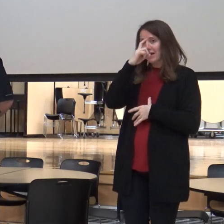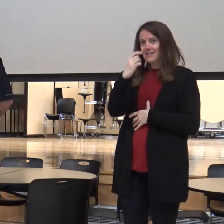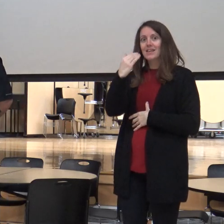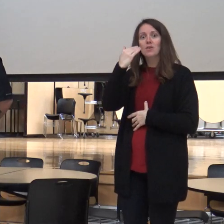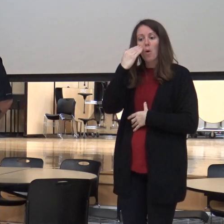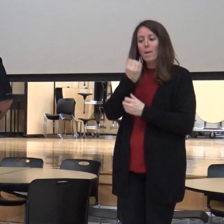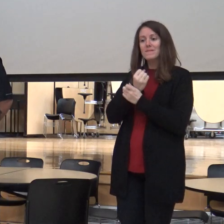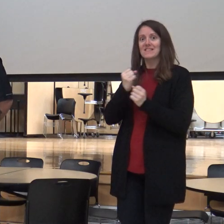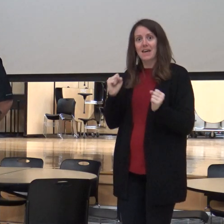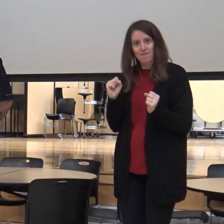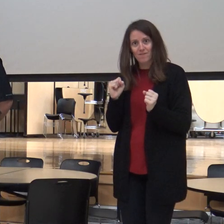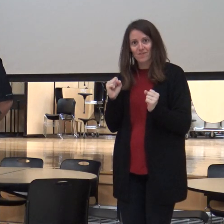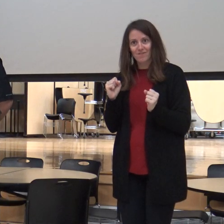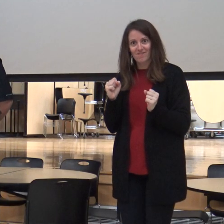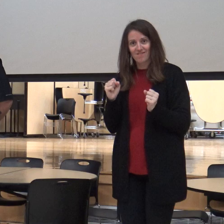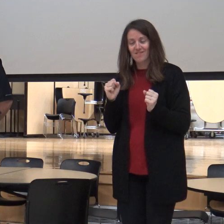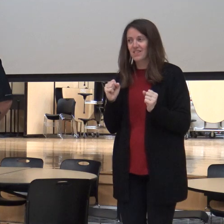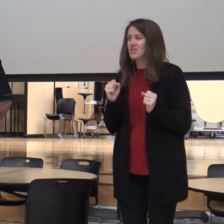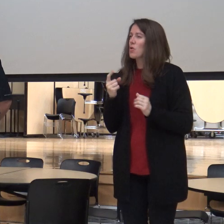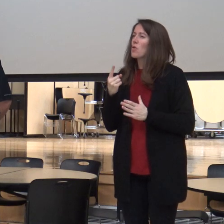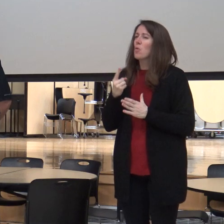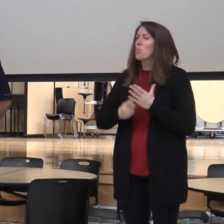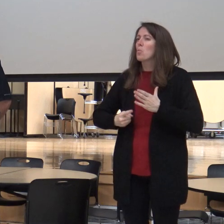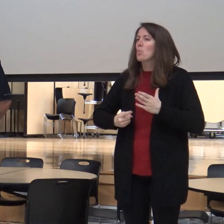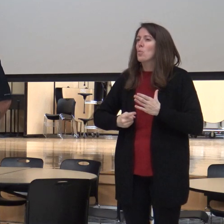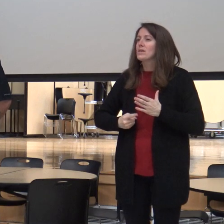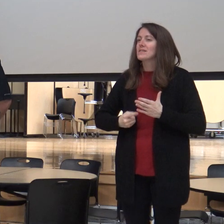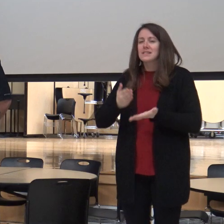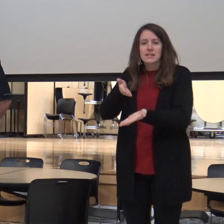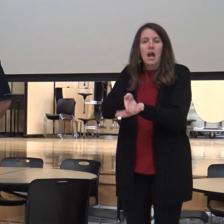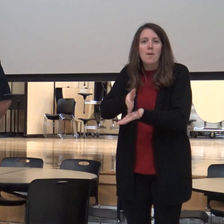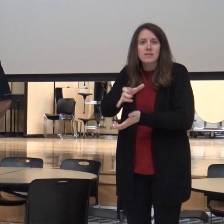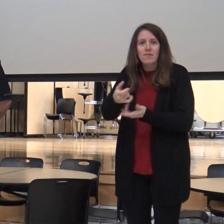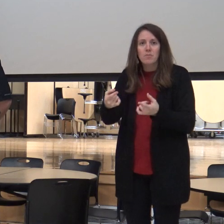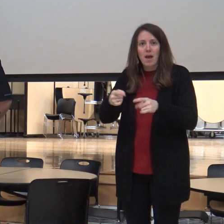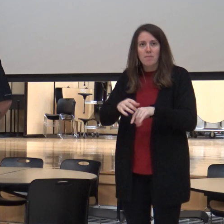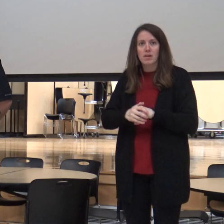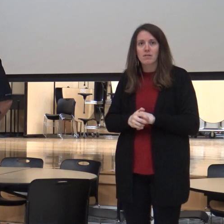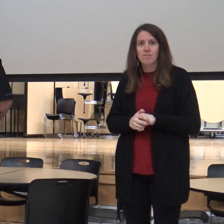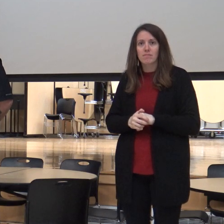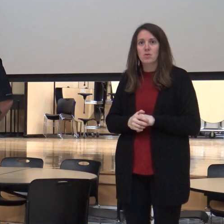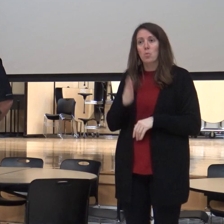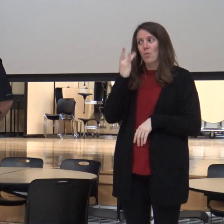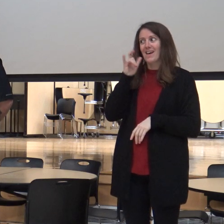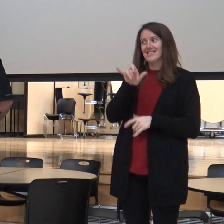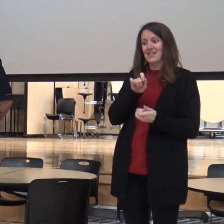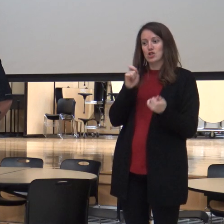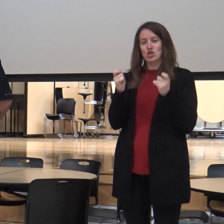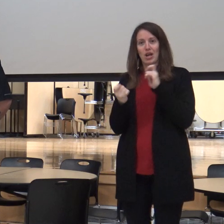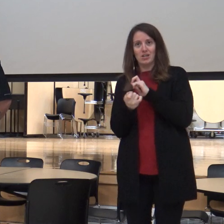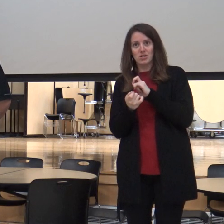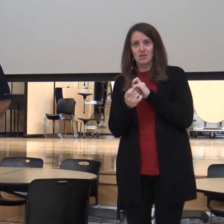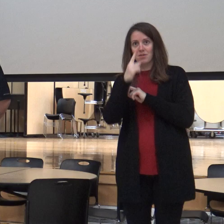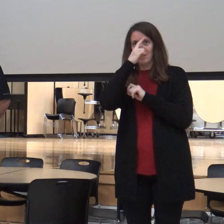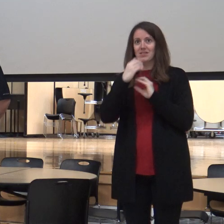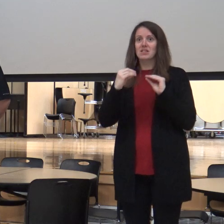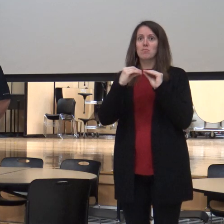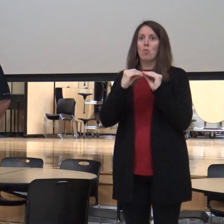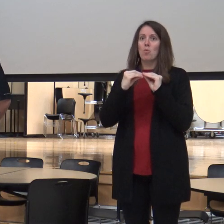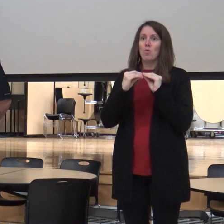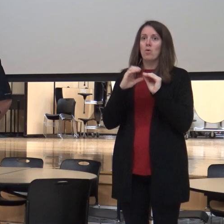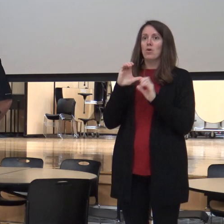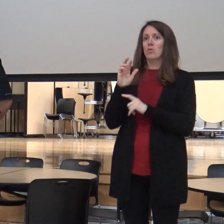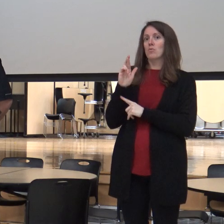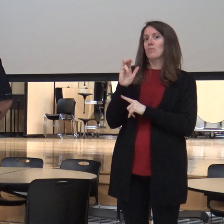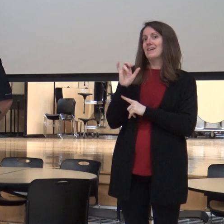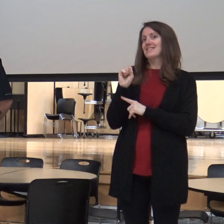So that what gets in the way of that? So what I would say is, why has that changed over the years? Because we're working more in crisis mode. So the